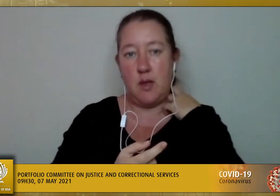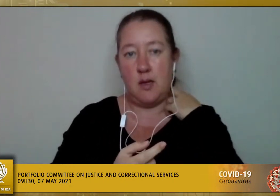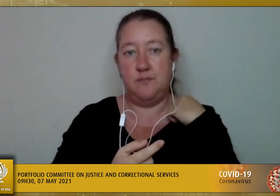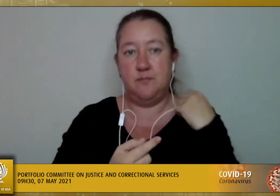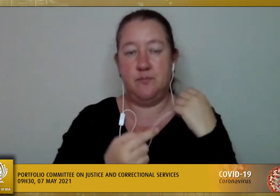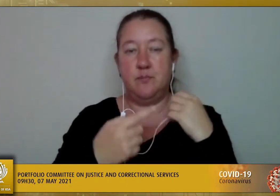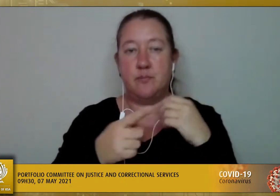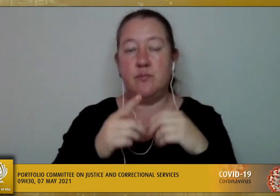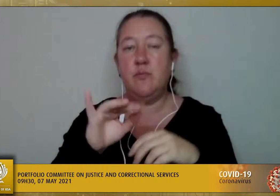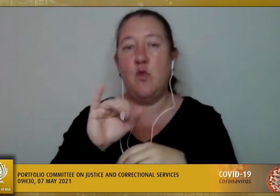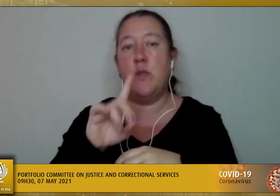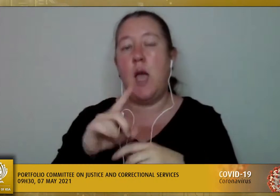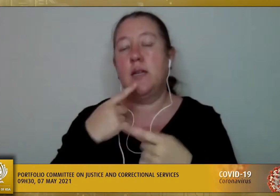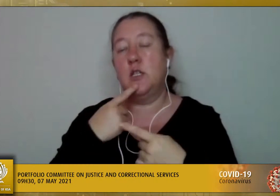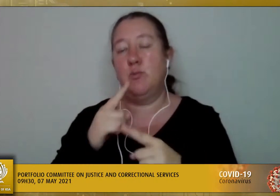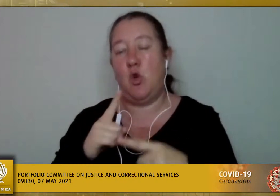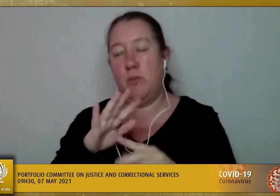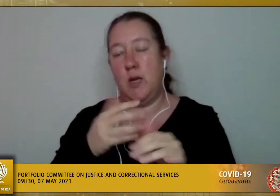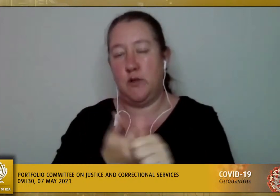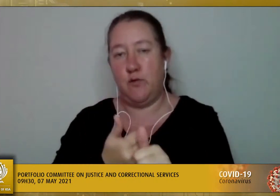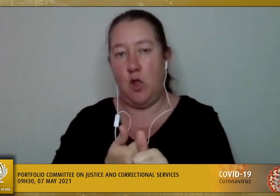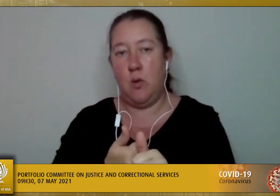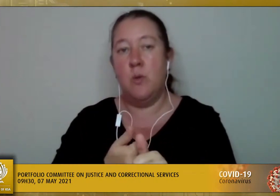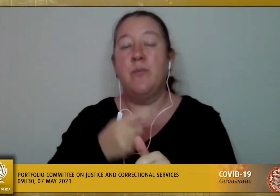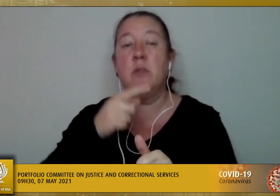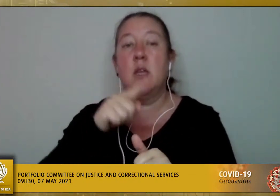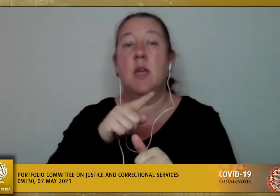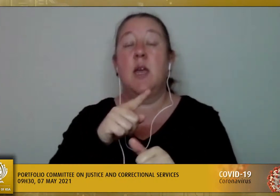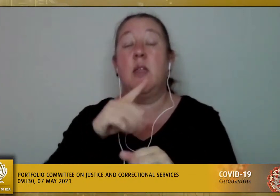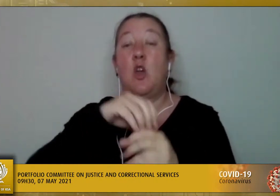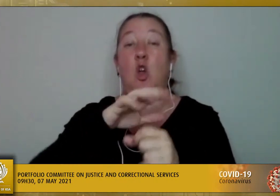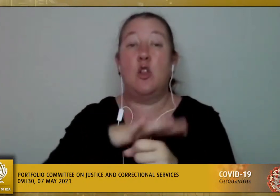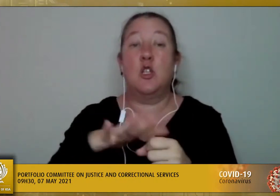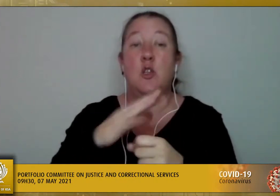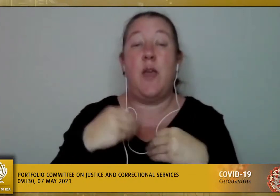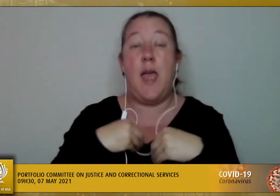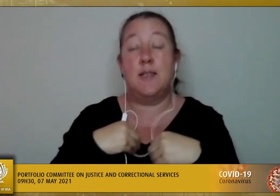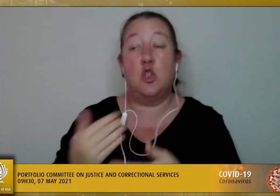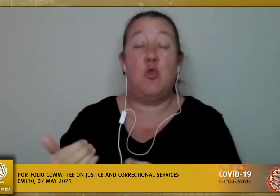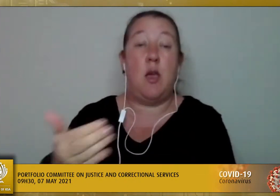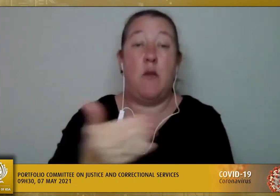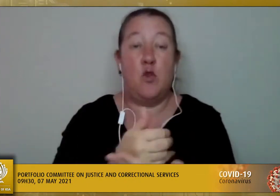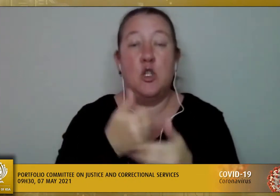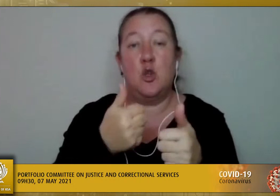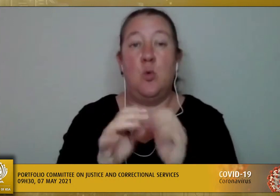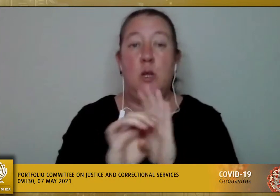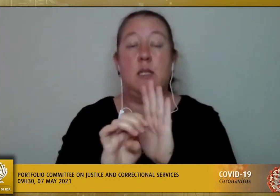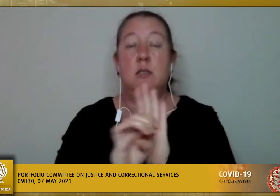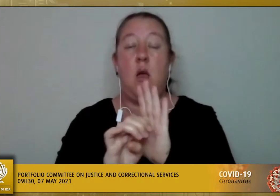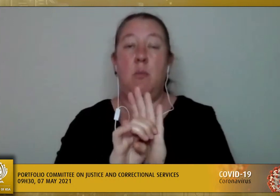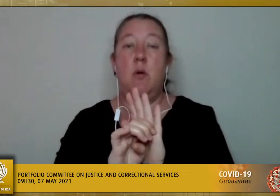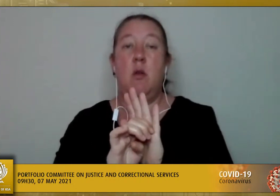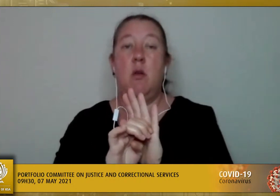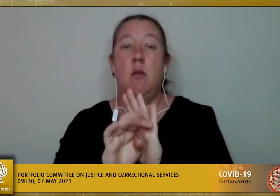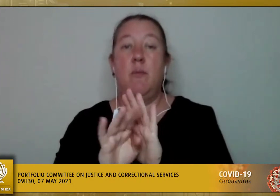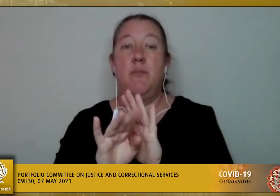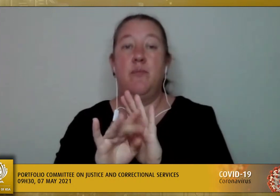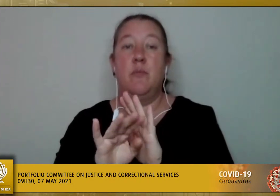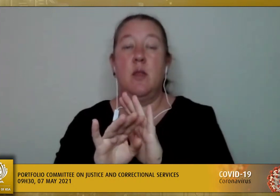ID's Proclamation even in the context of asset recovery a good example is the the the